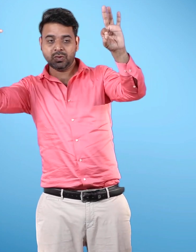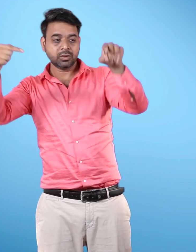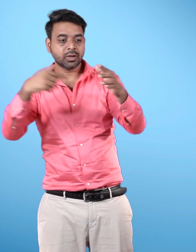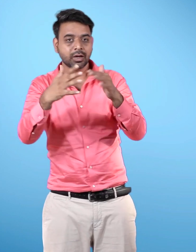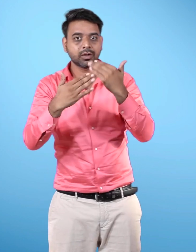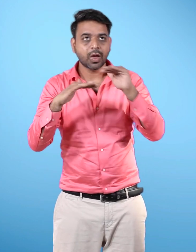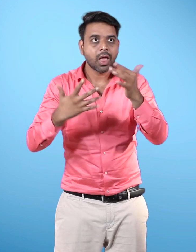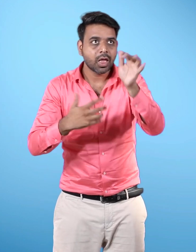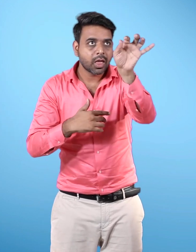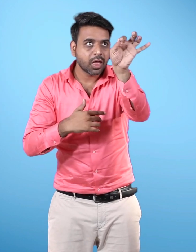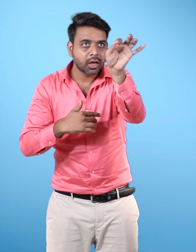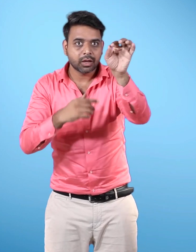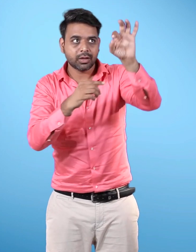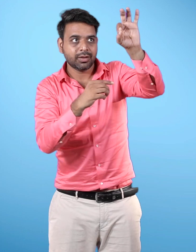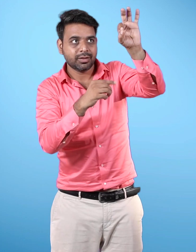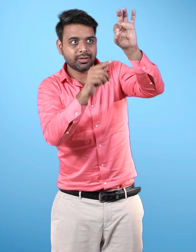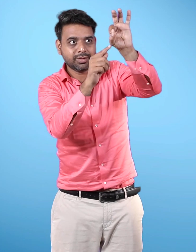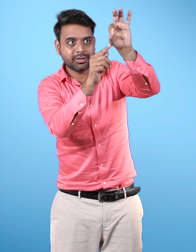the loop of the key has touched the wire.